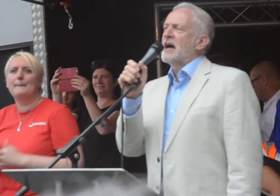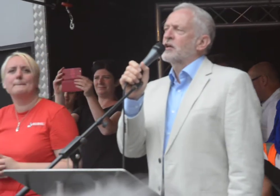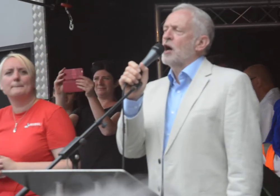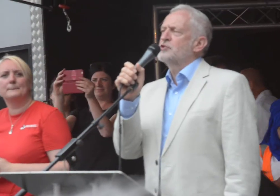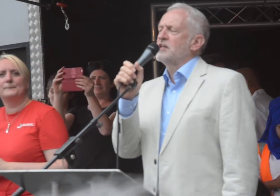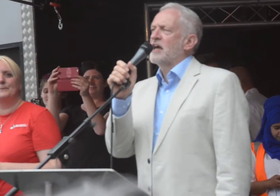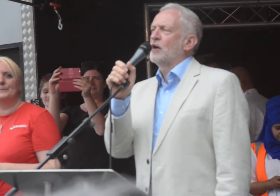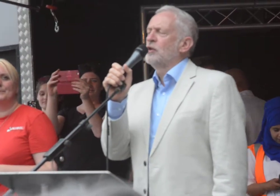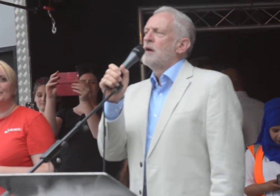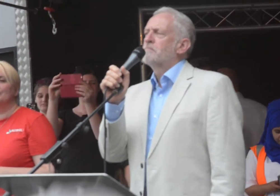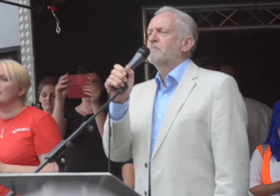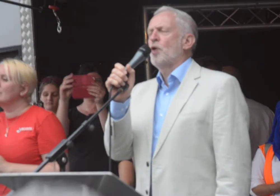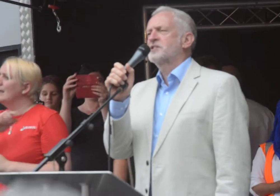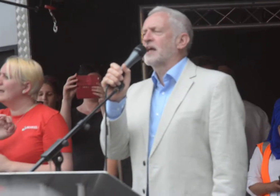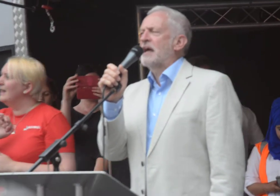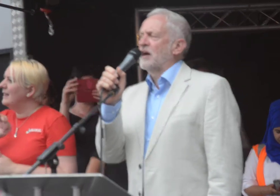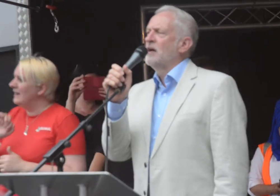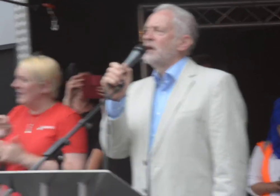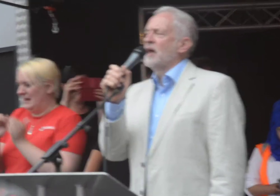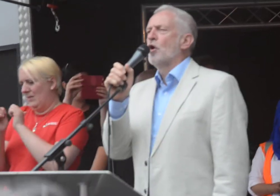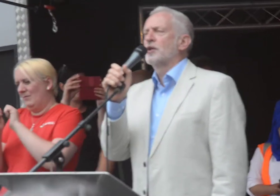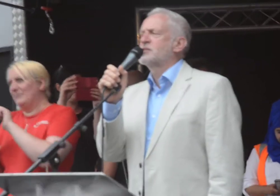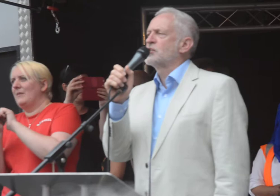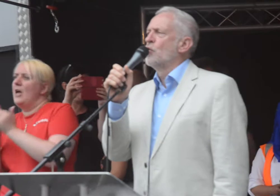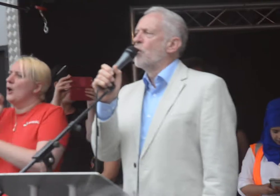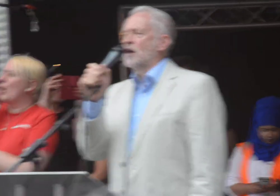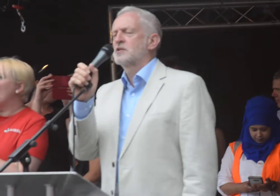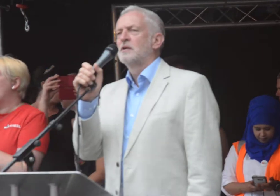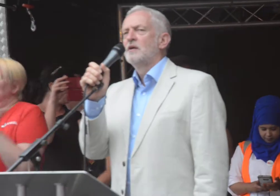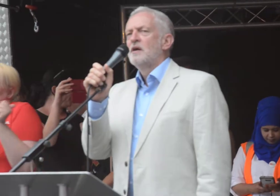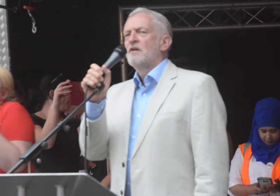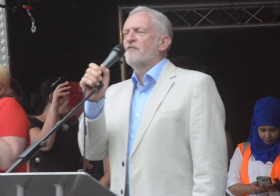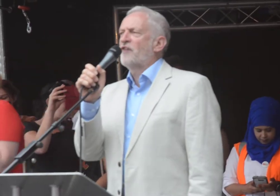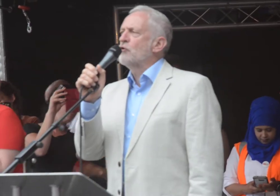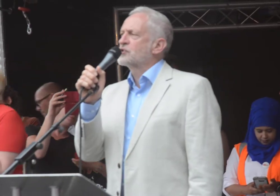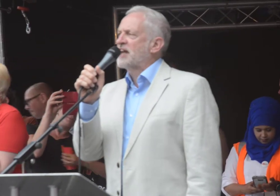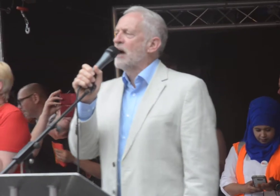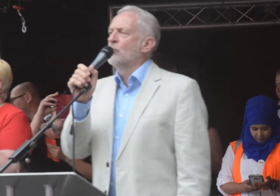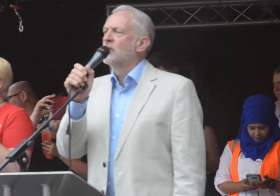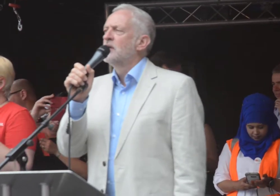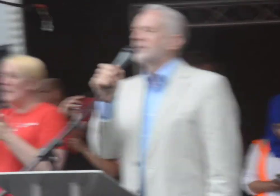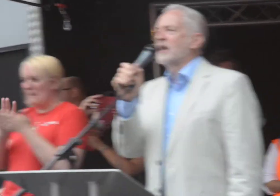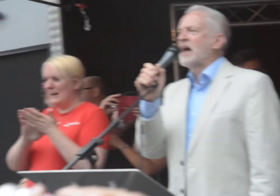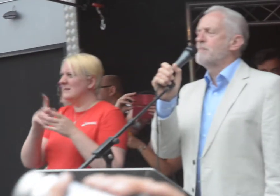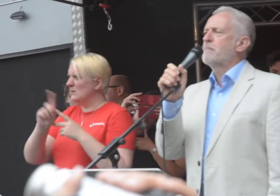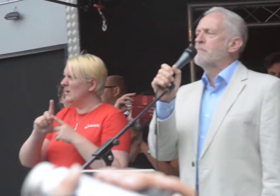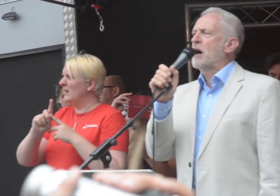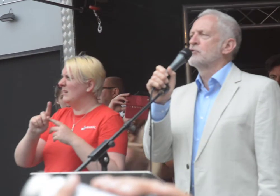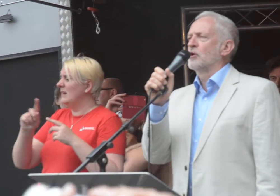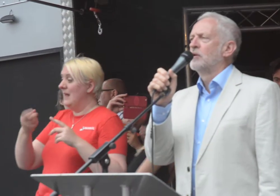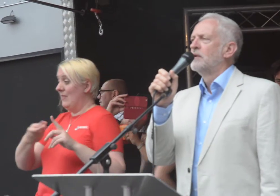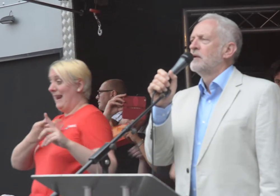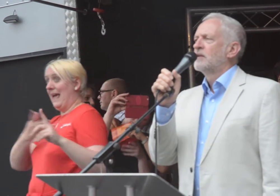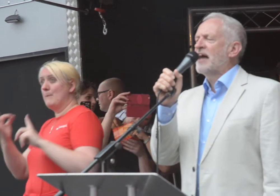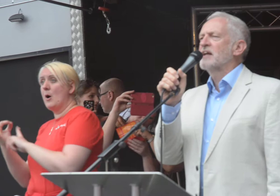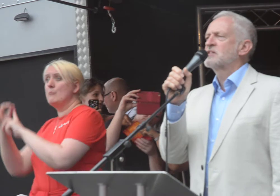And that cosy deal put together in order to do what? Vote down the Labour